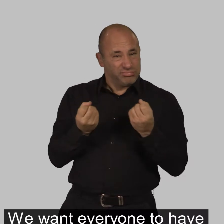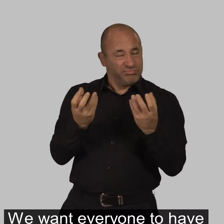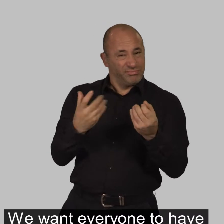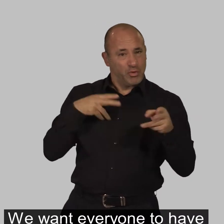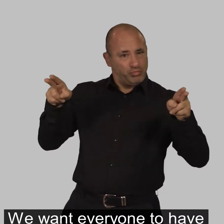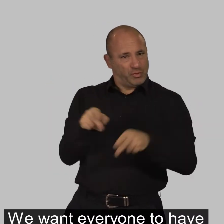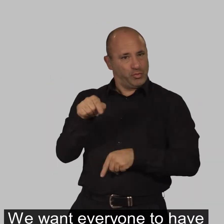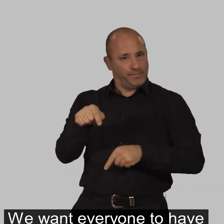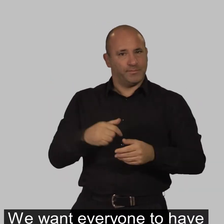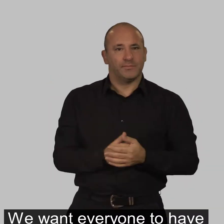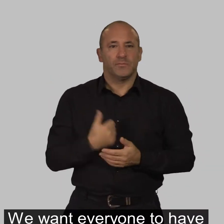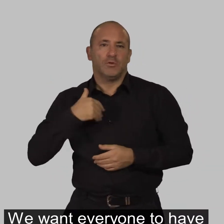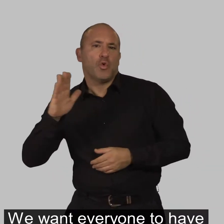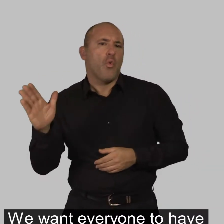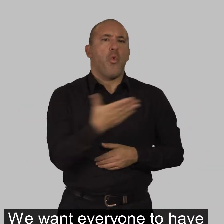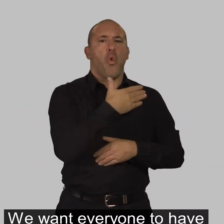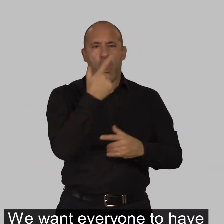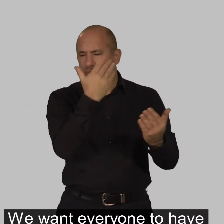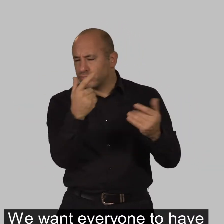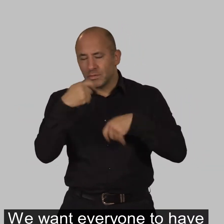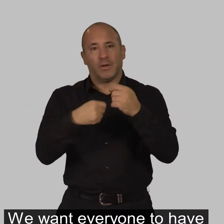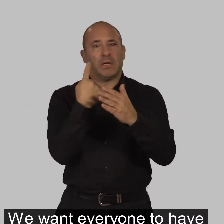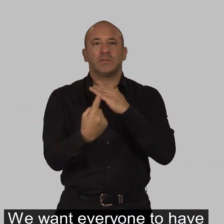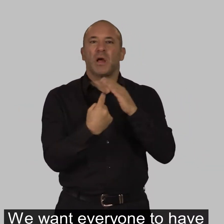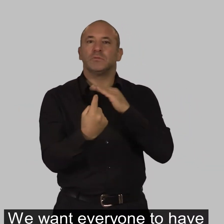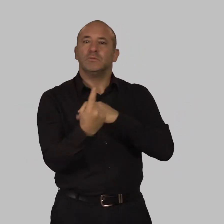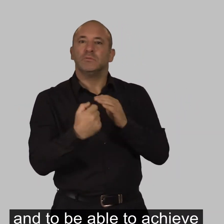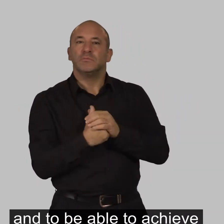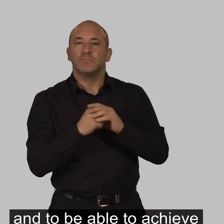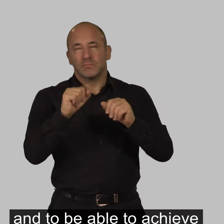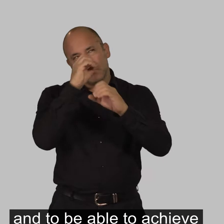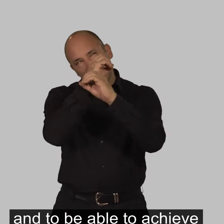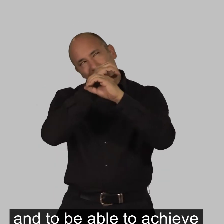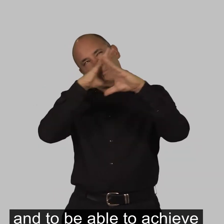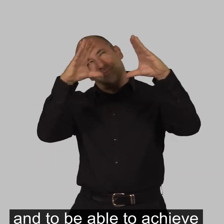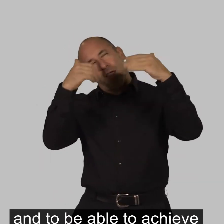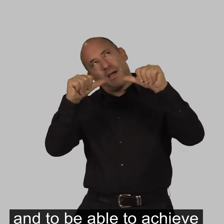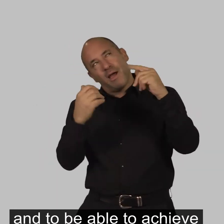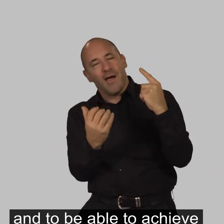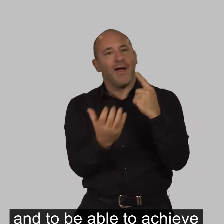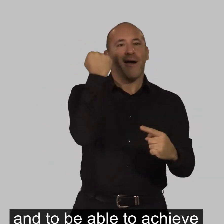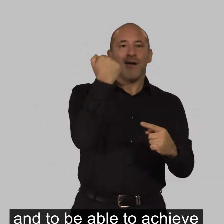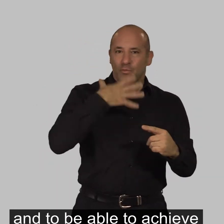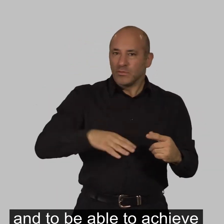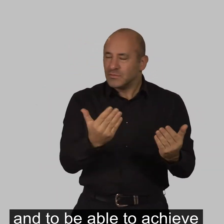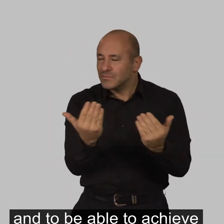We want everyone to have the chance to be independent and to be able to achieve their goals in life.